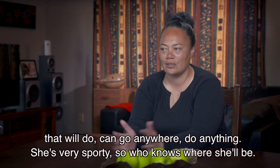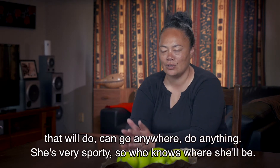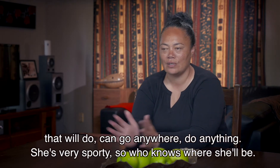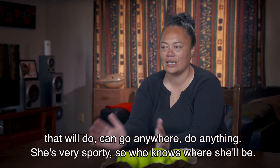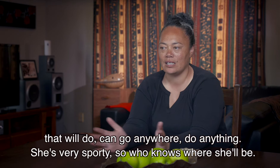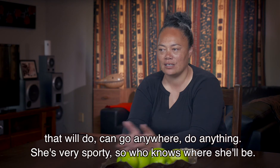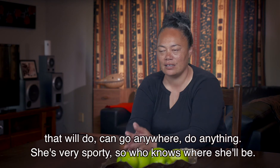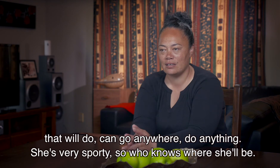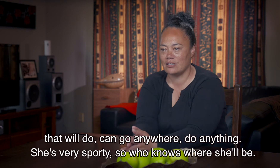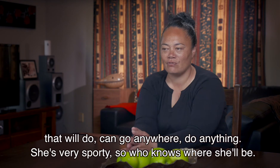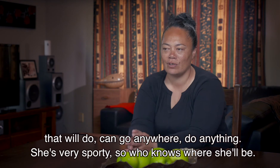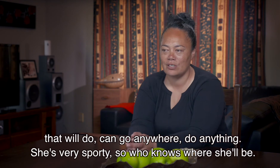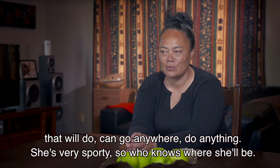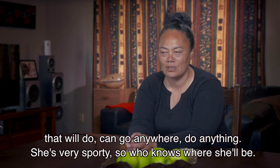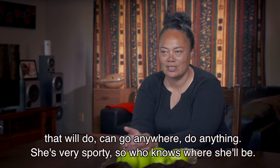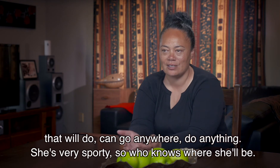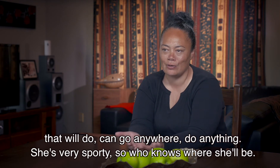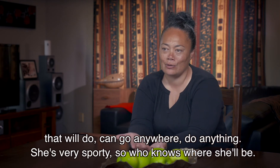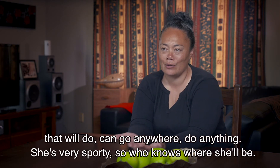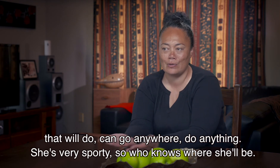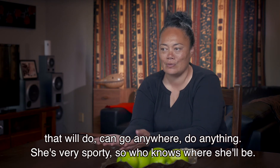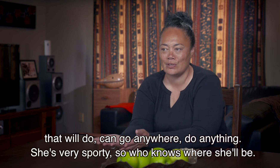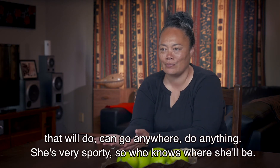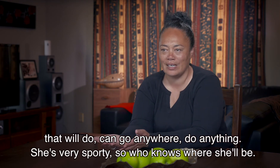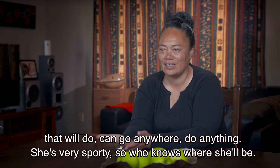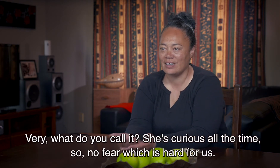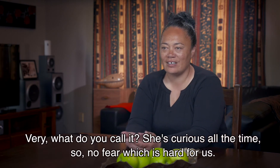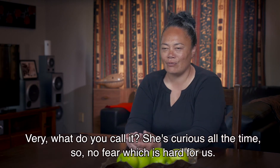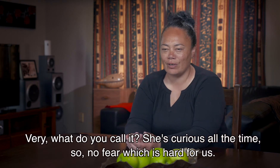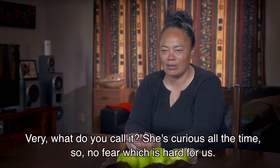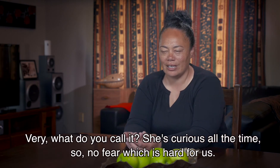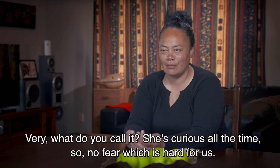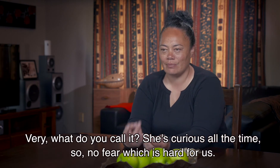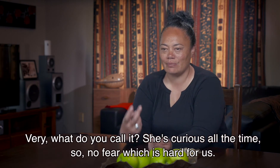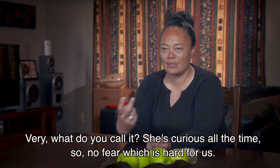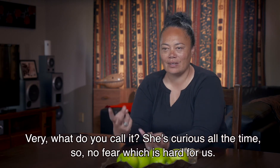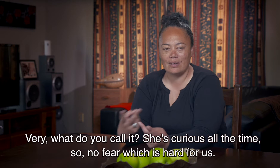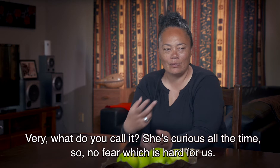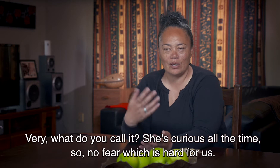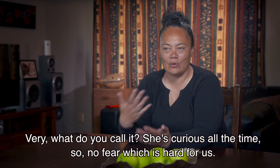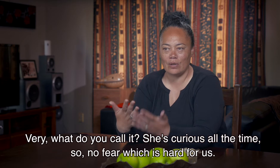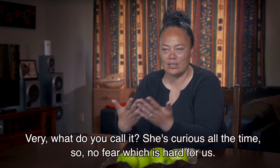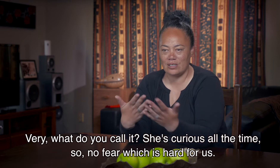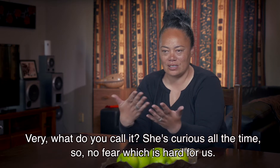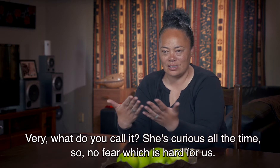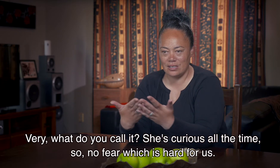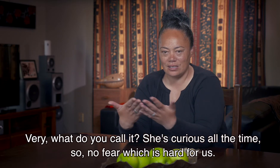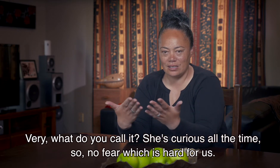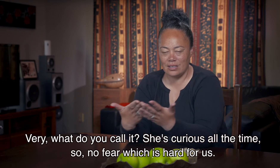do anything. She's very sporty, so who knows where she'll be. Very, what do you call it? She's